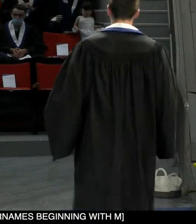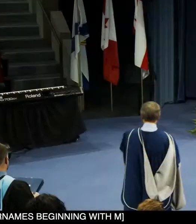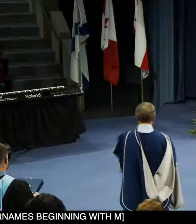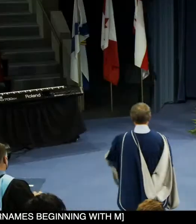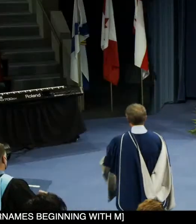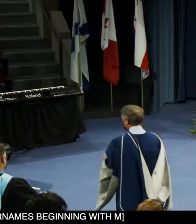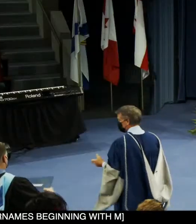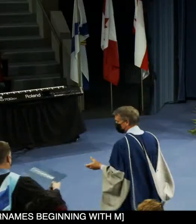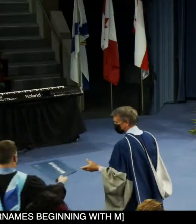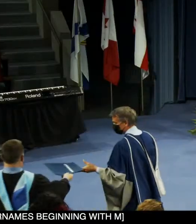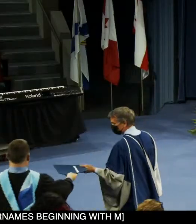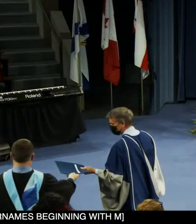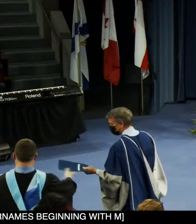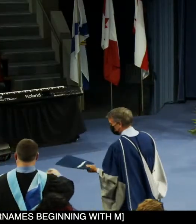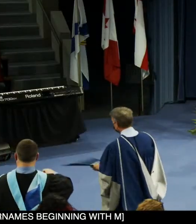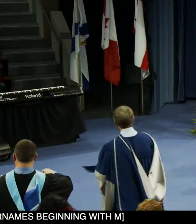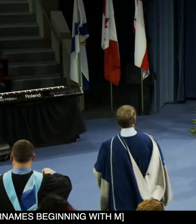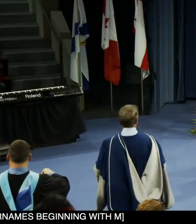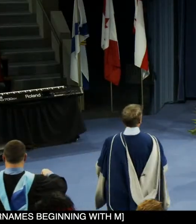Jason McLeod.